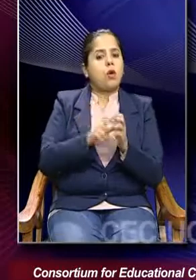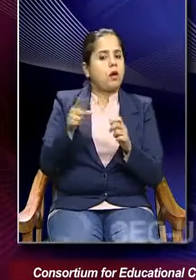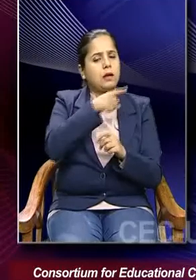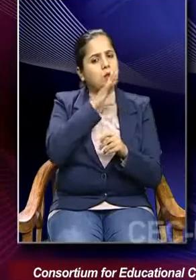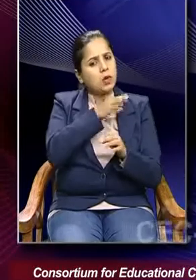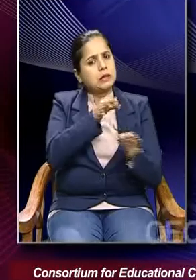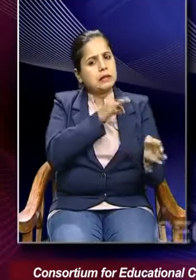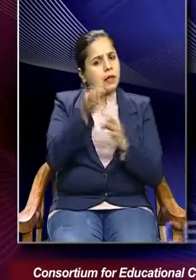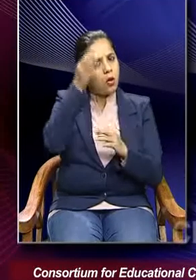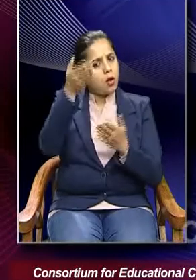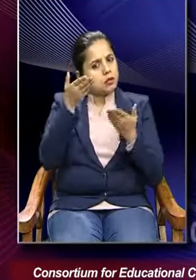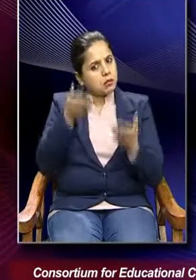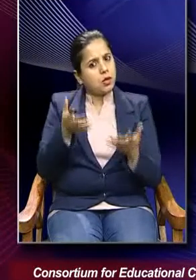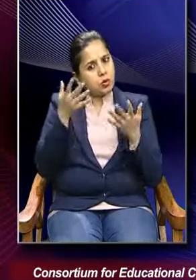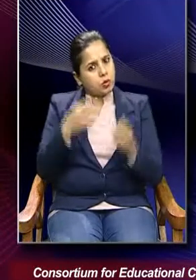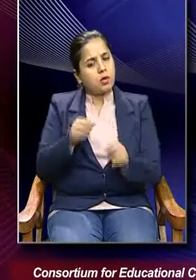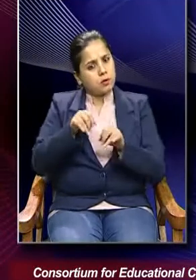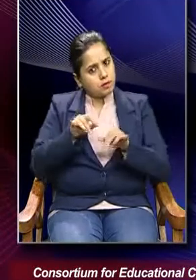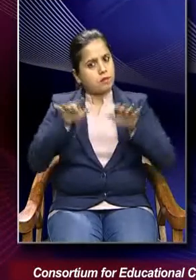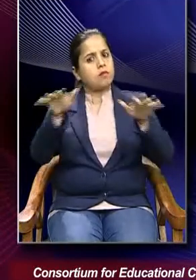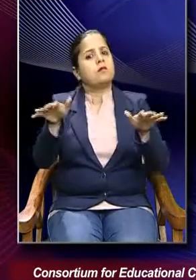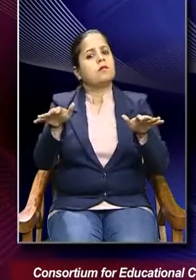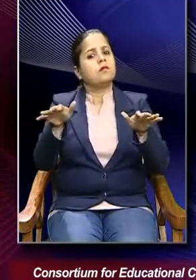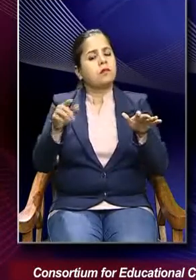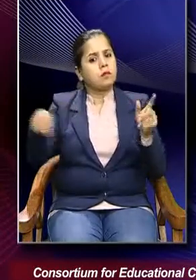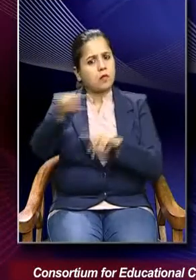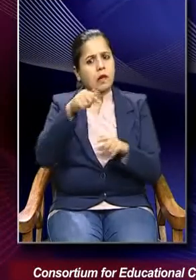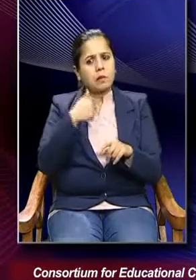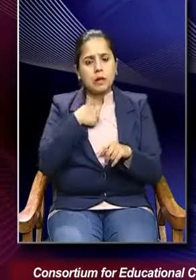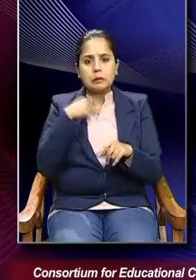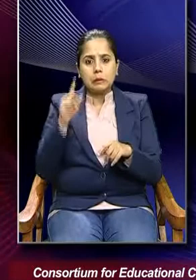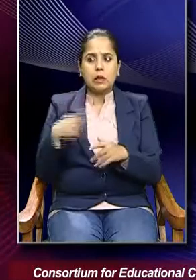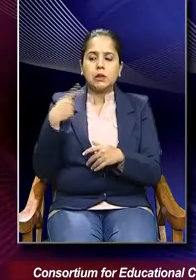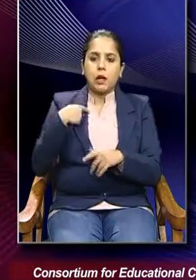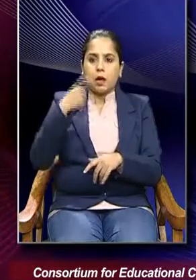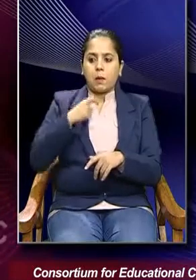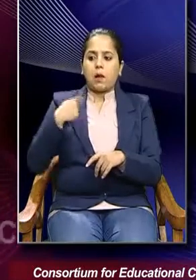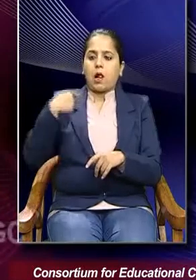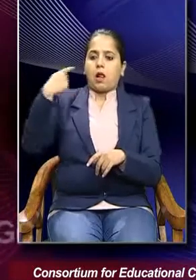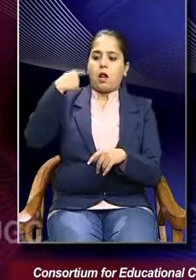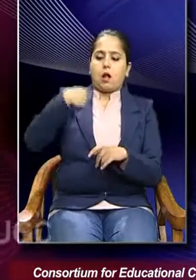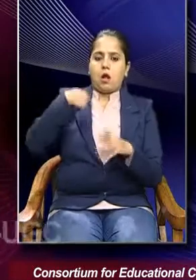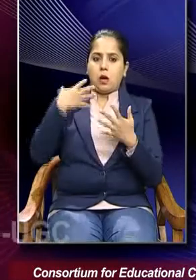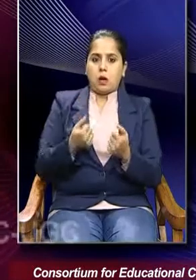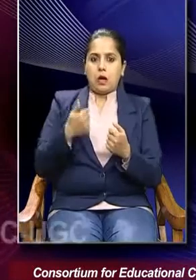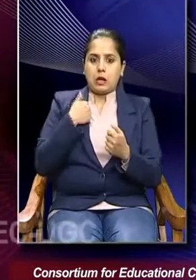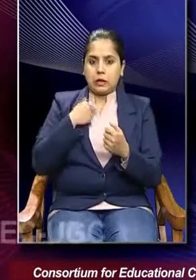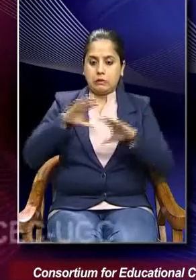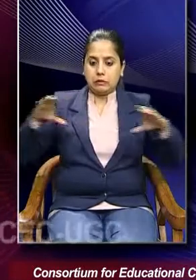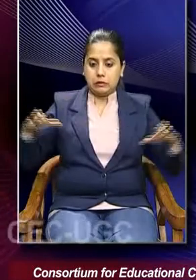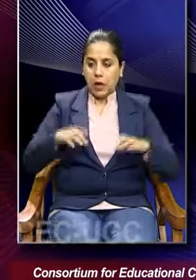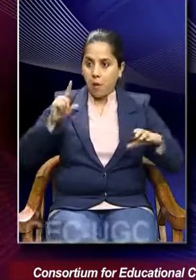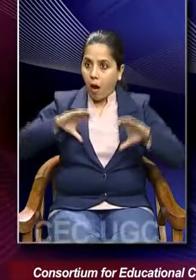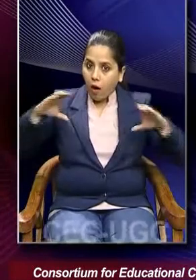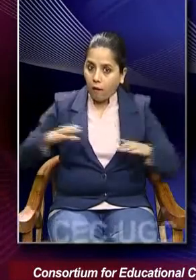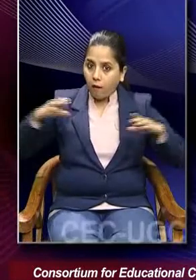to send across, that we are kind of compelled to abide by the collective consciousness.